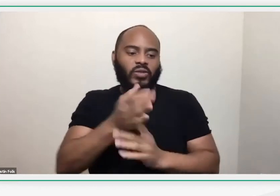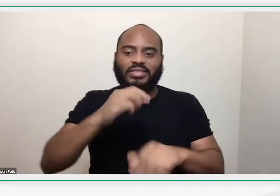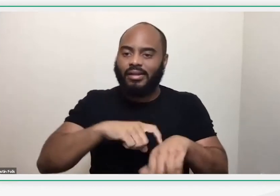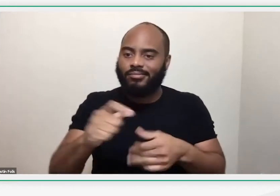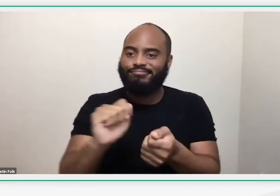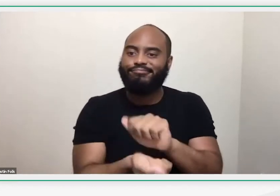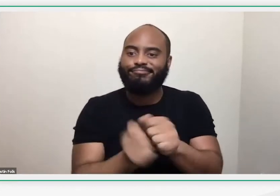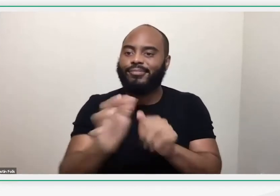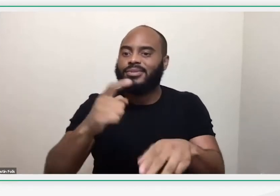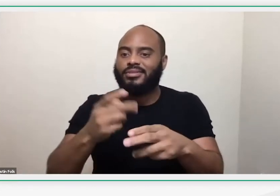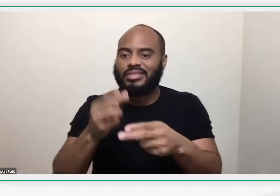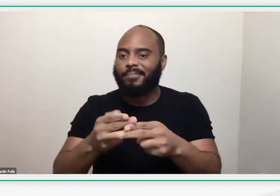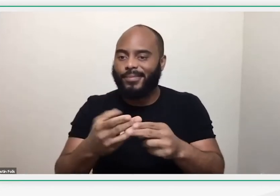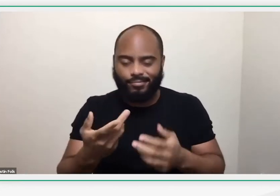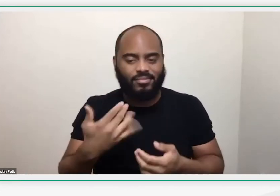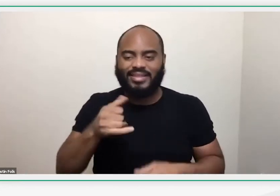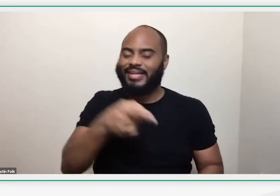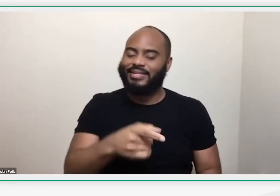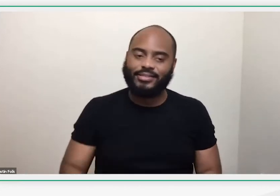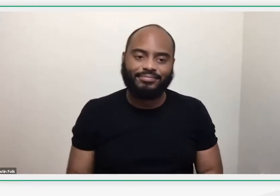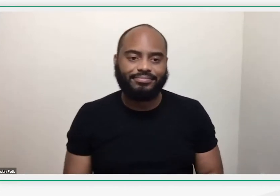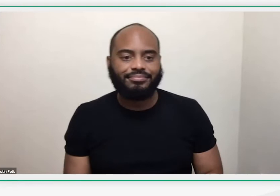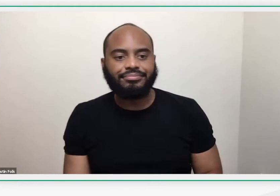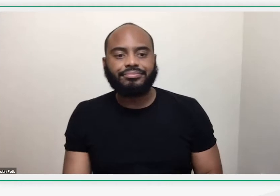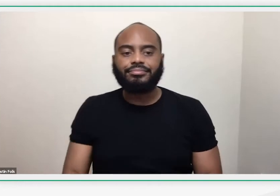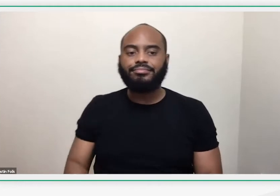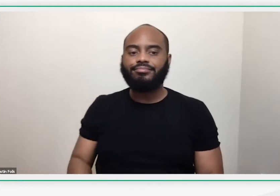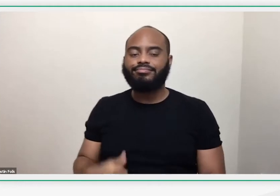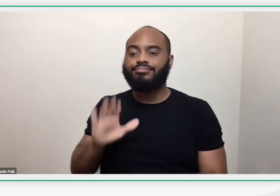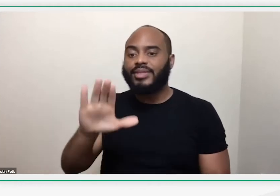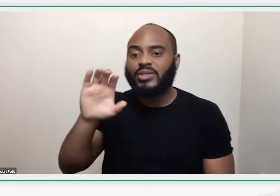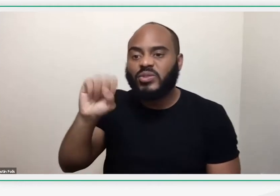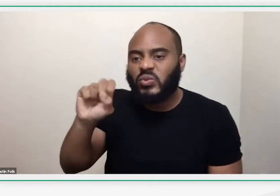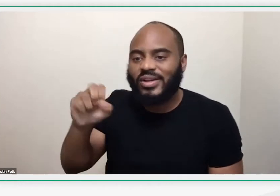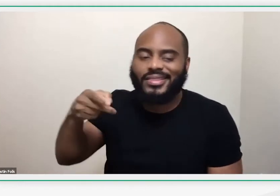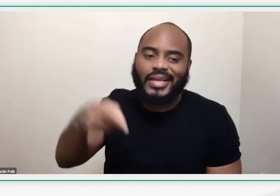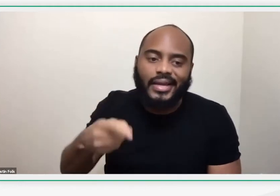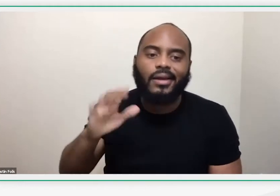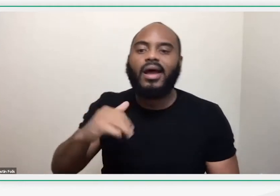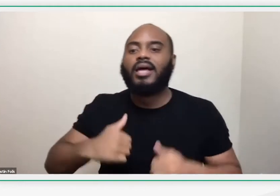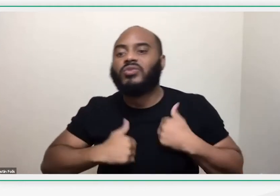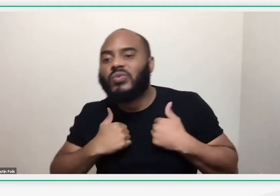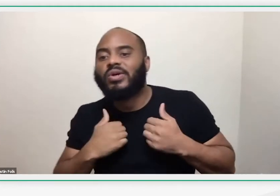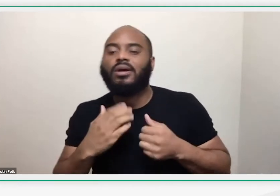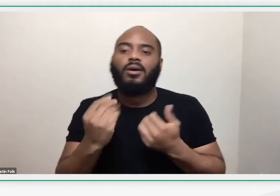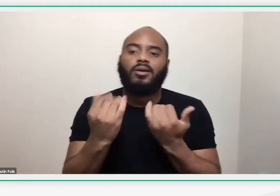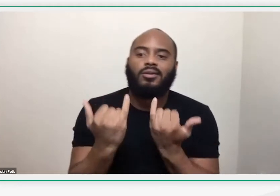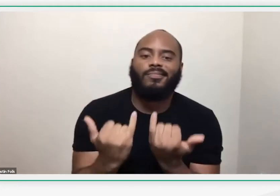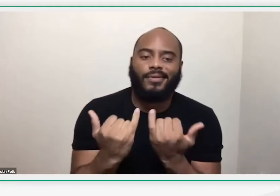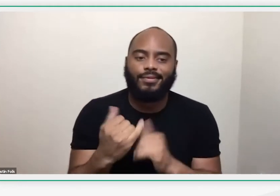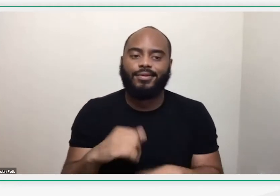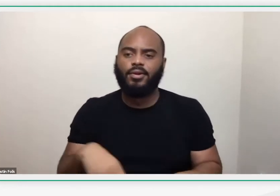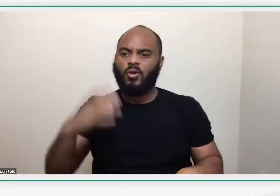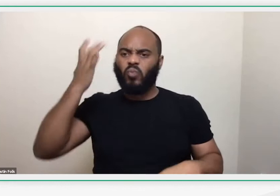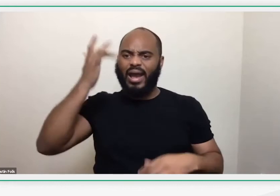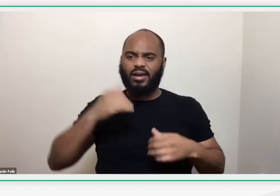is. Your credit report covers your lifetime, regardless of how many times your name may have changed. It'll still show up on your credit